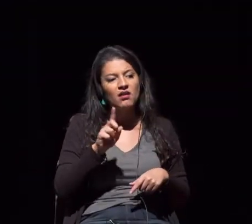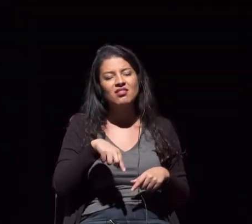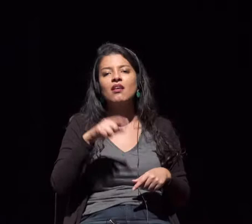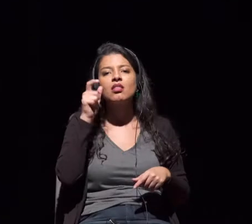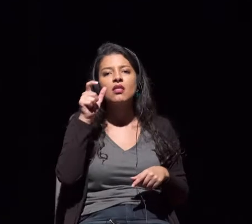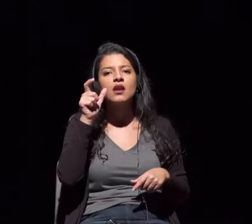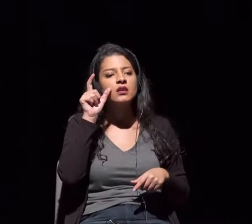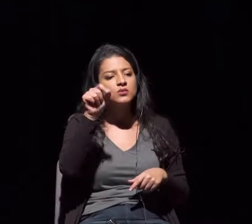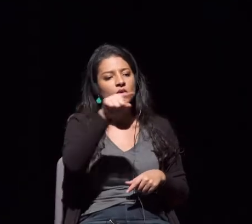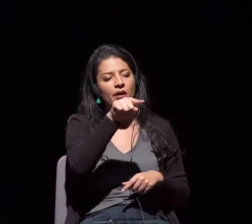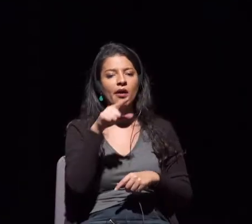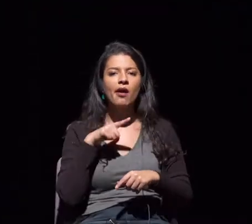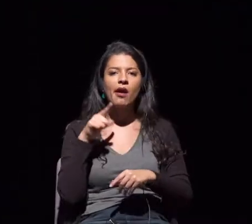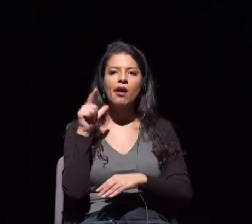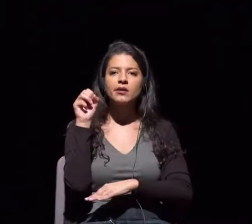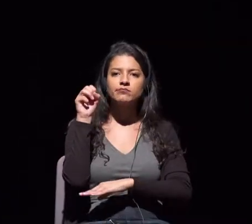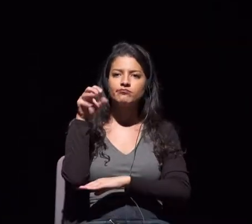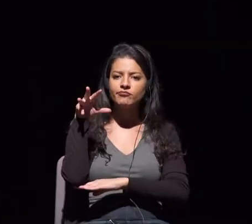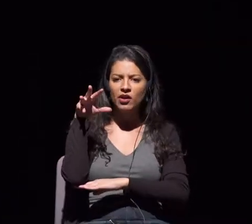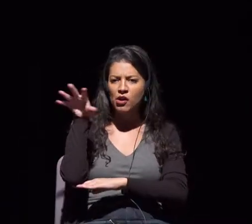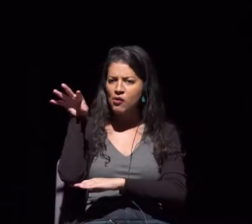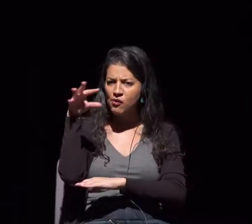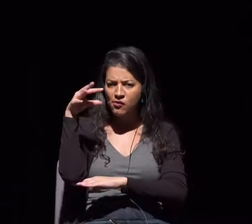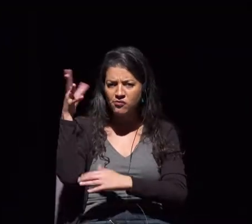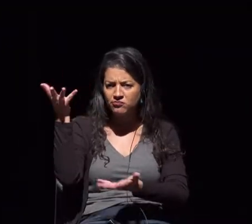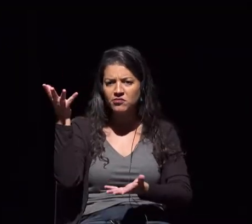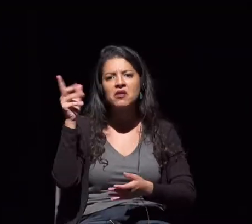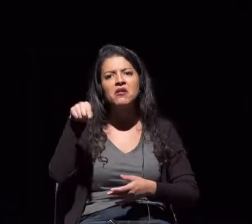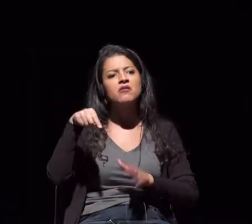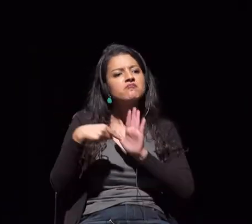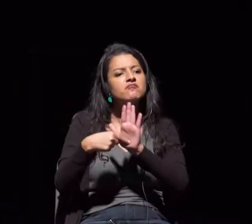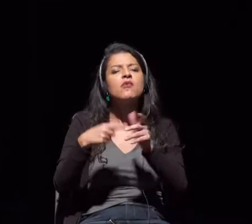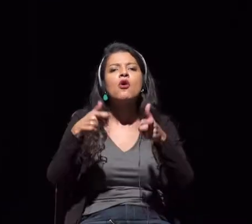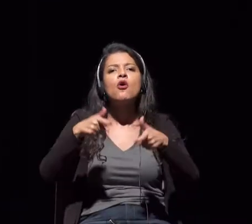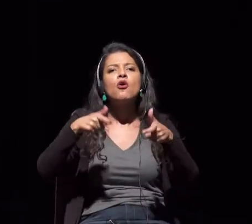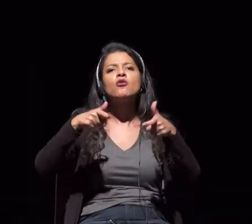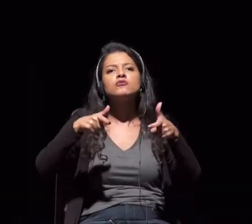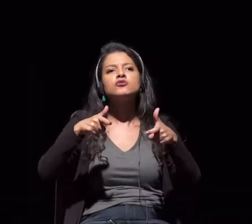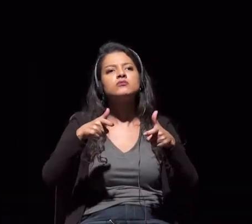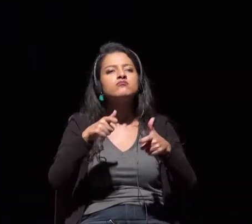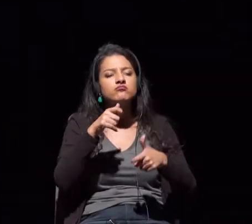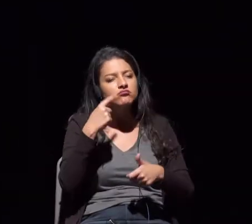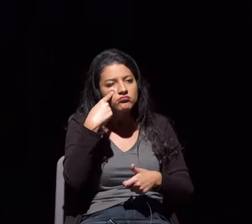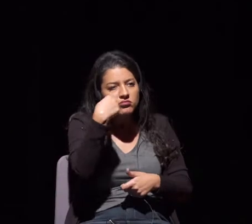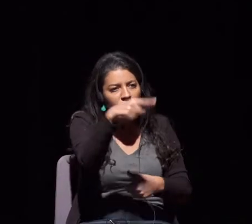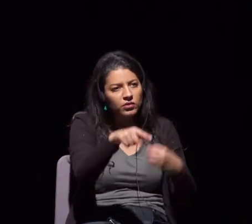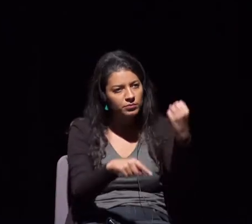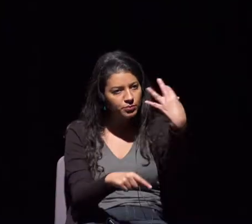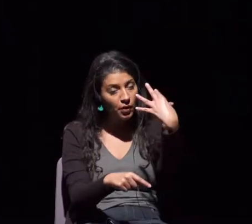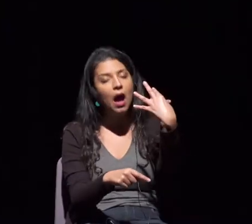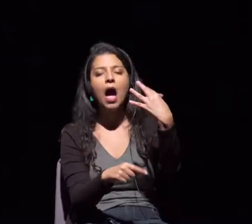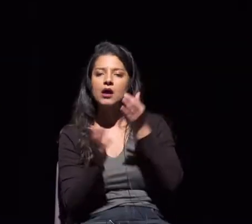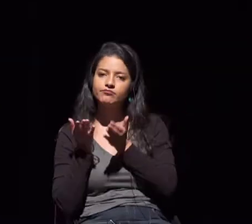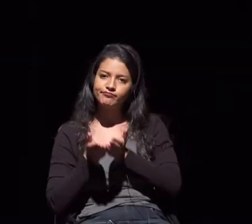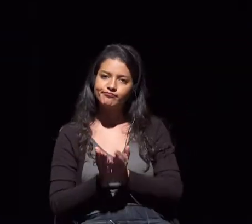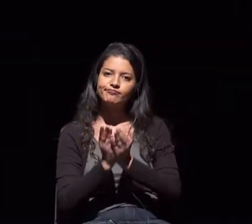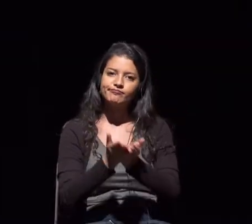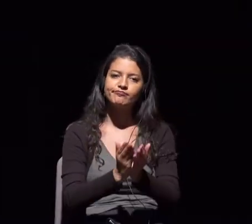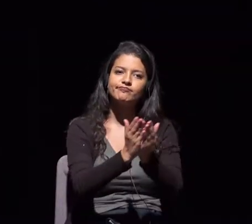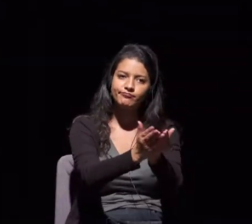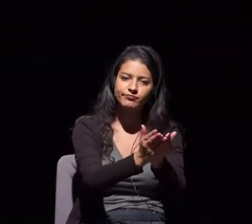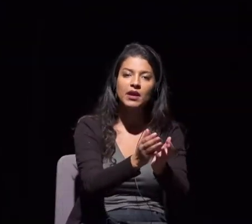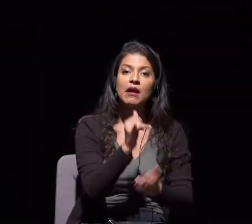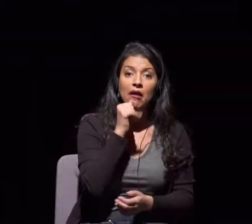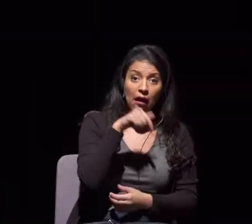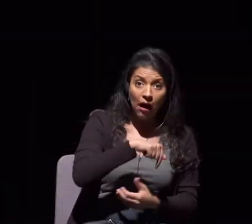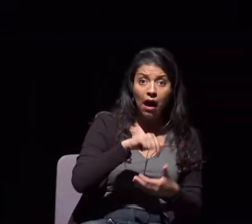to bringing all these ships that came to this place called South Carolina, carrying all this cargo, both material and